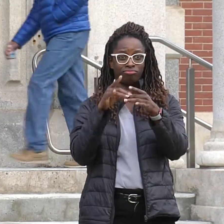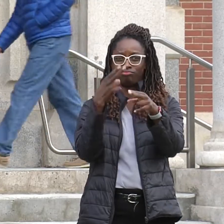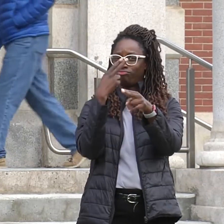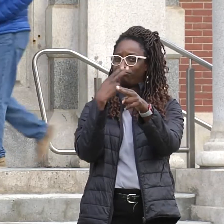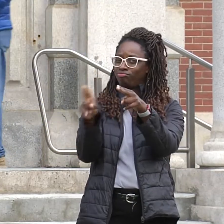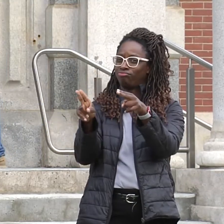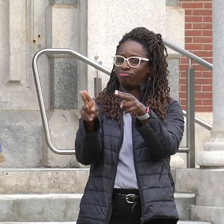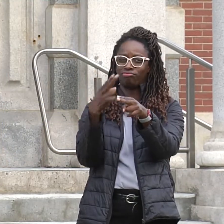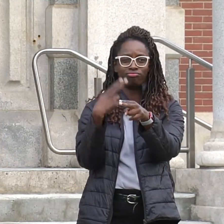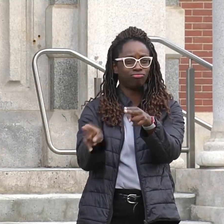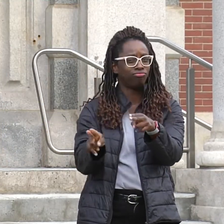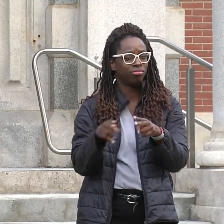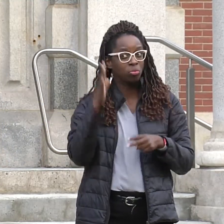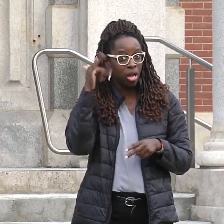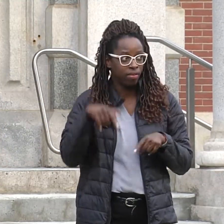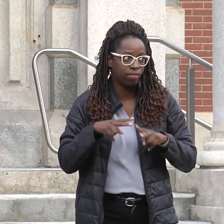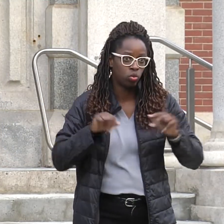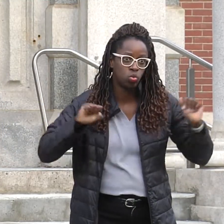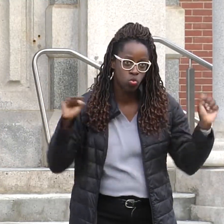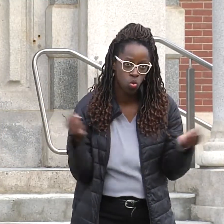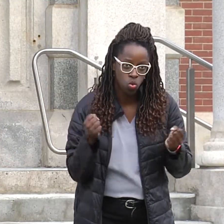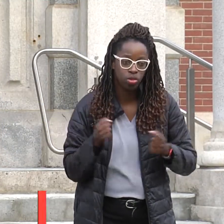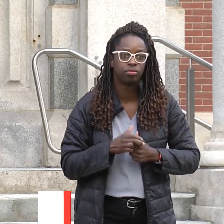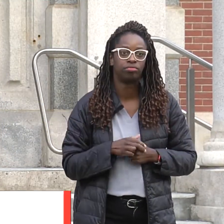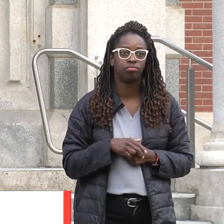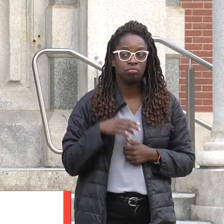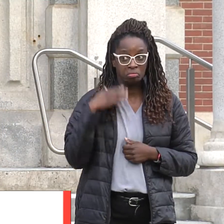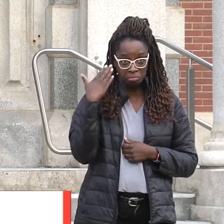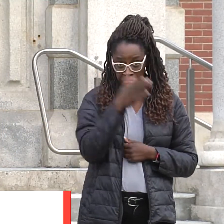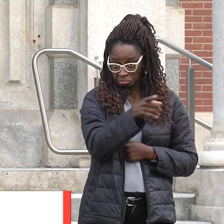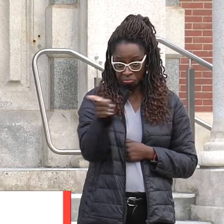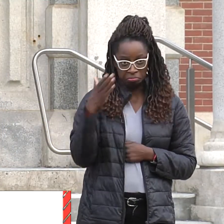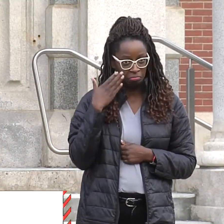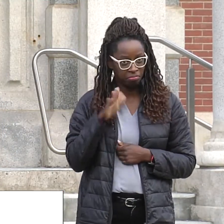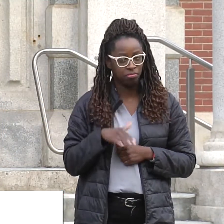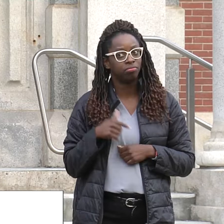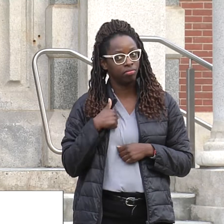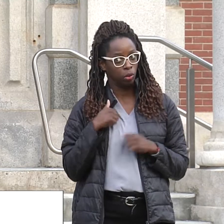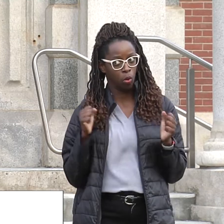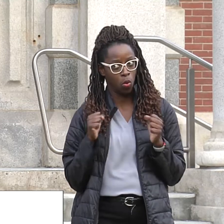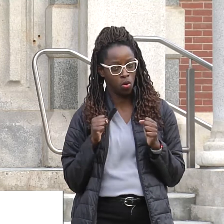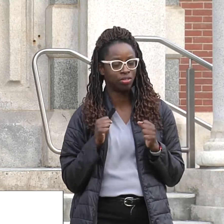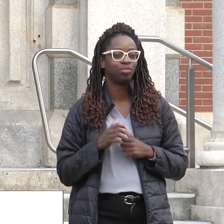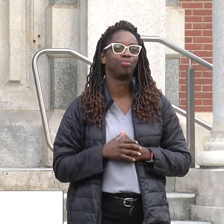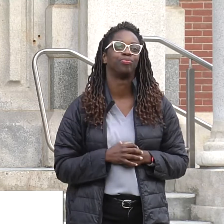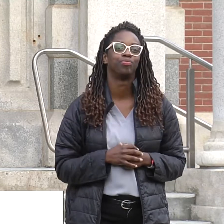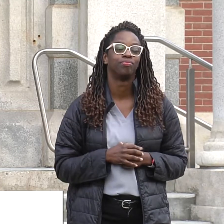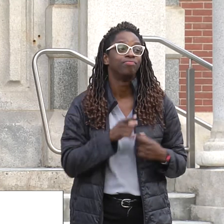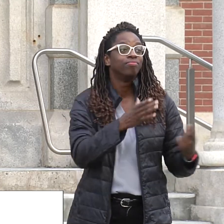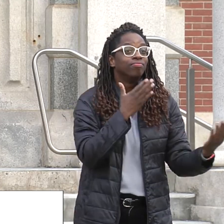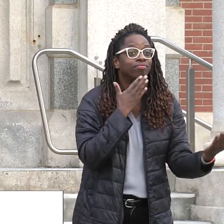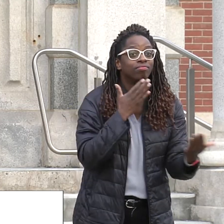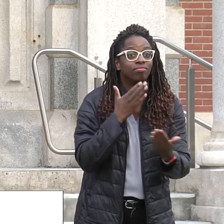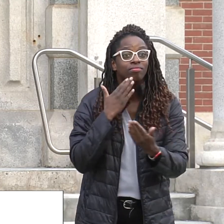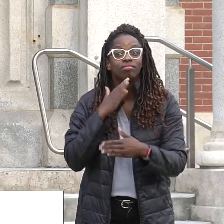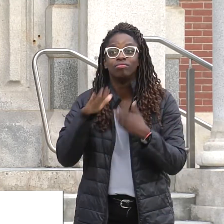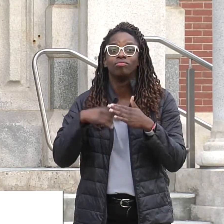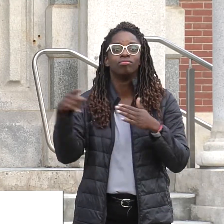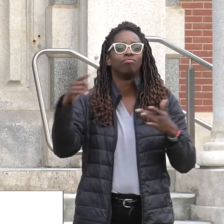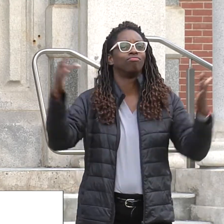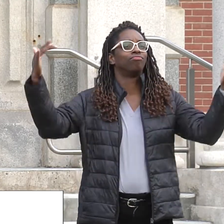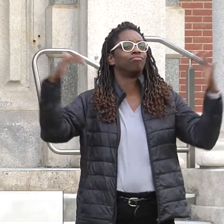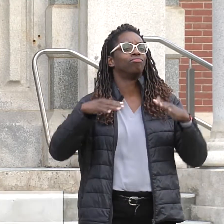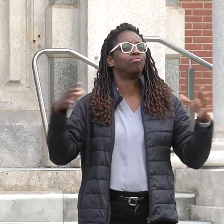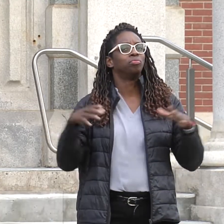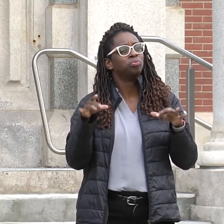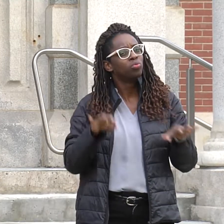you. But I am grateful that through it all, we all came together for this very important event. I wanna thank the